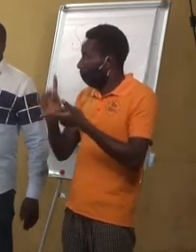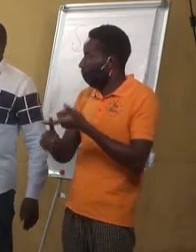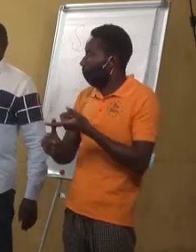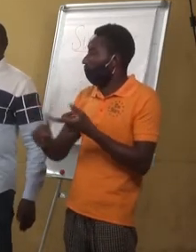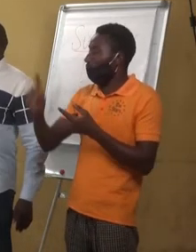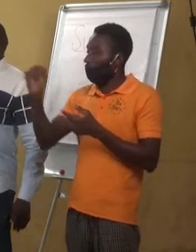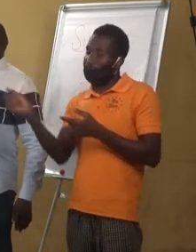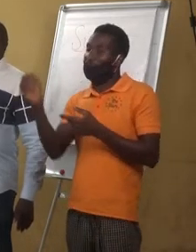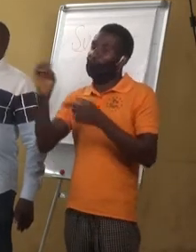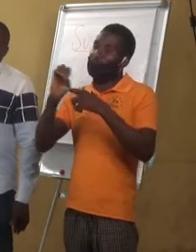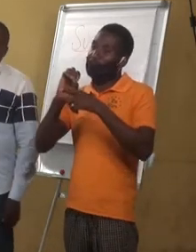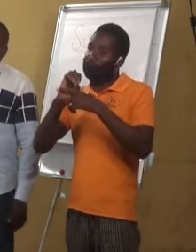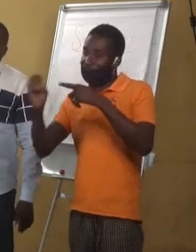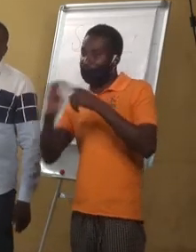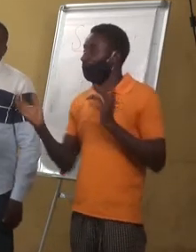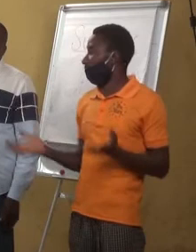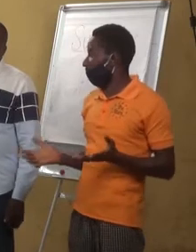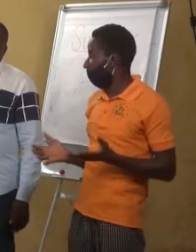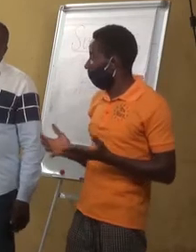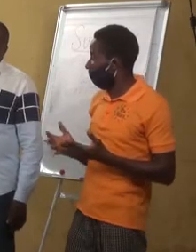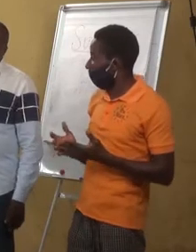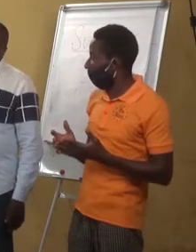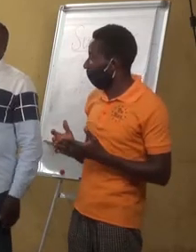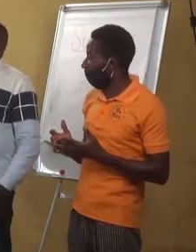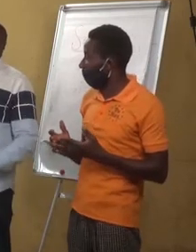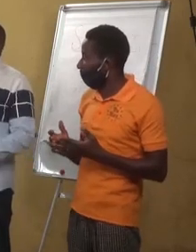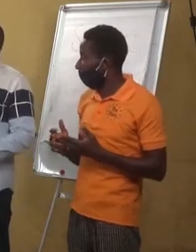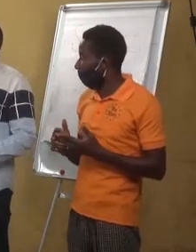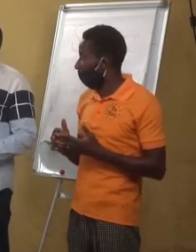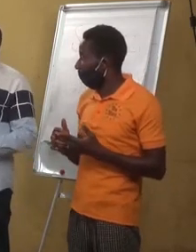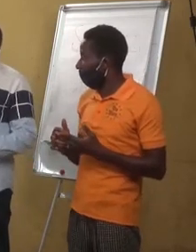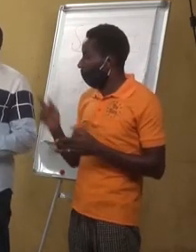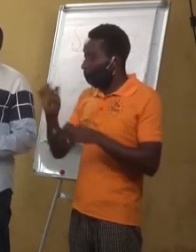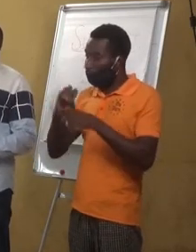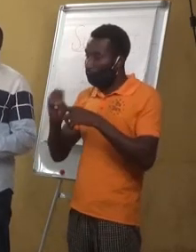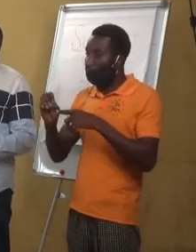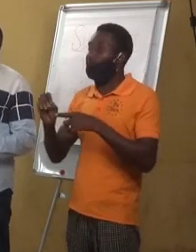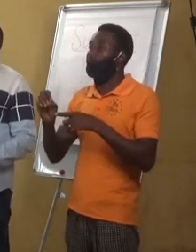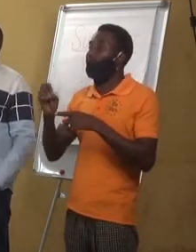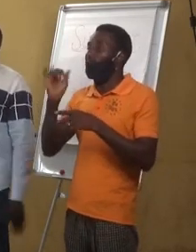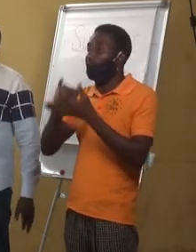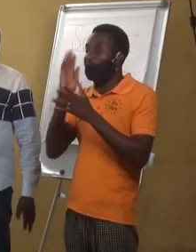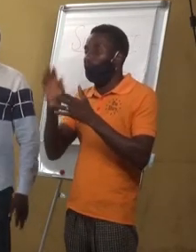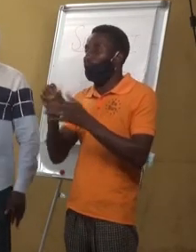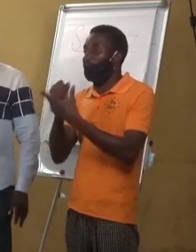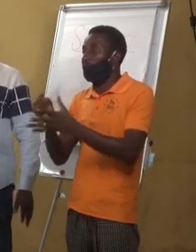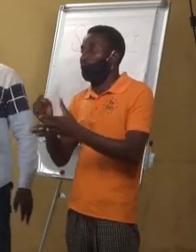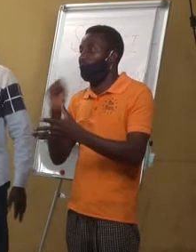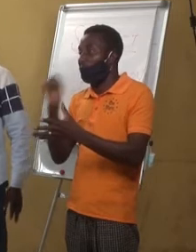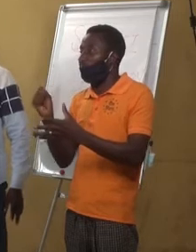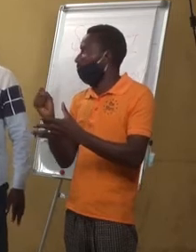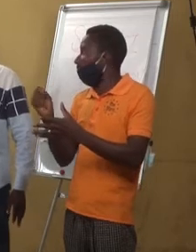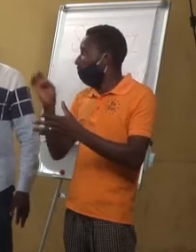sharing. Whereas in the case of the coordinate covalency, the electron that is to be shared is being contributed by